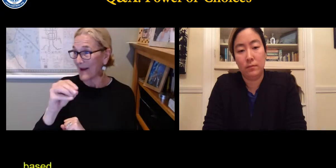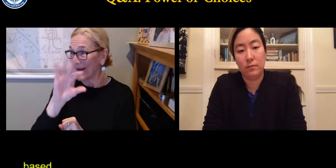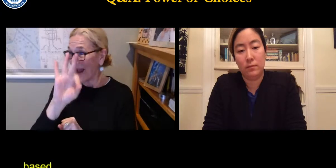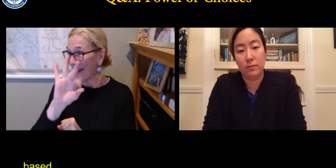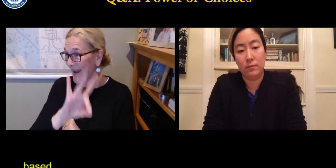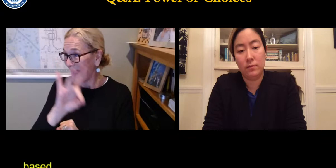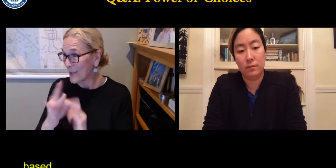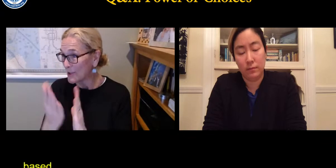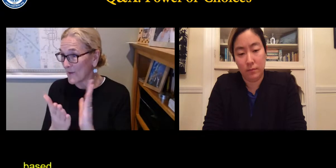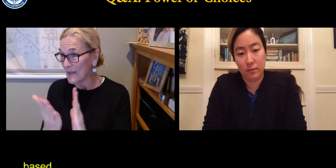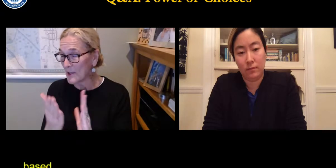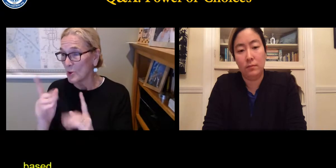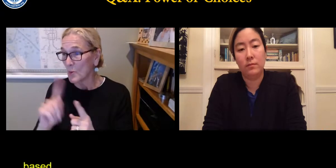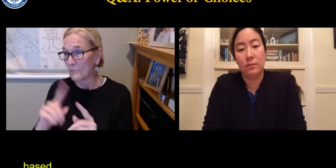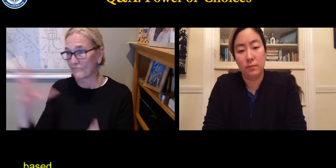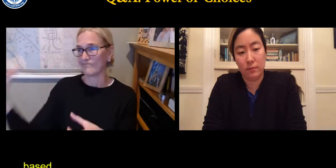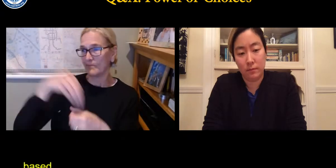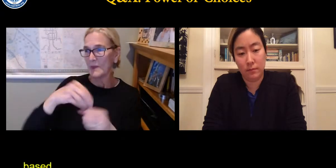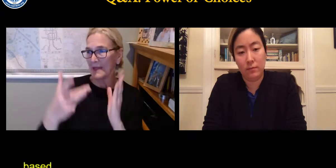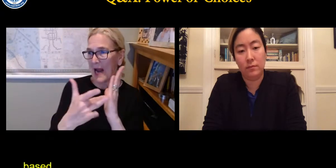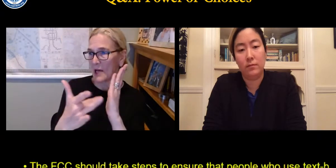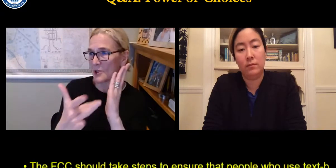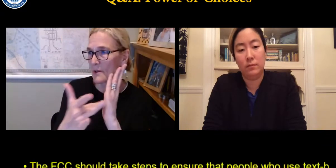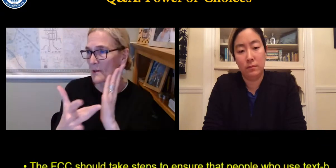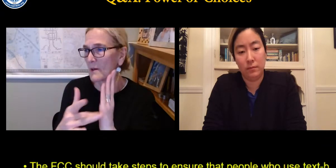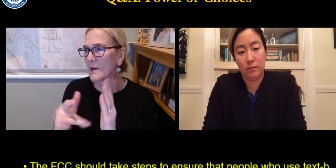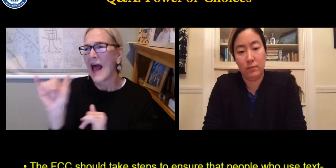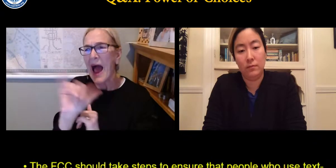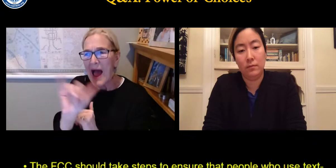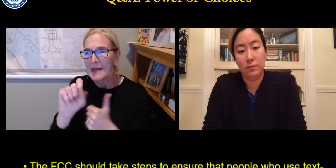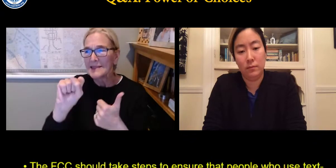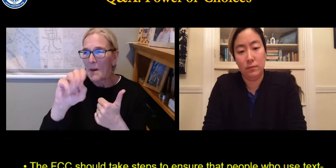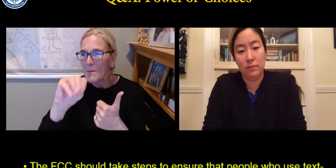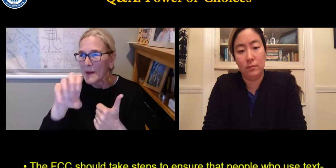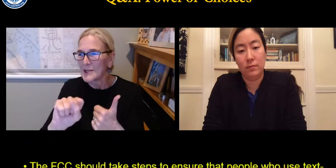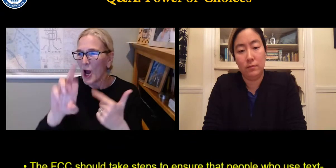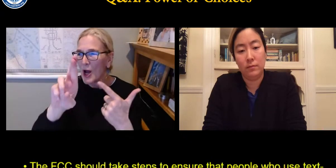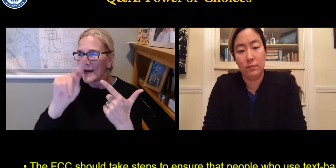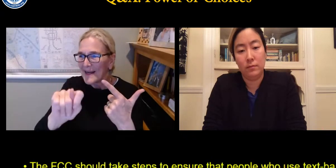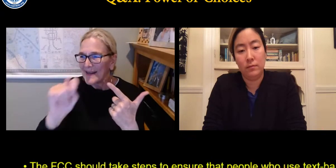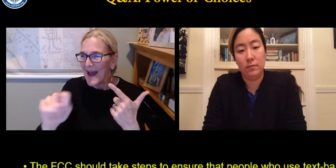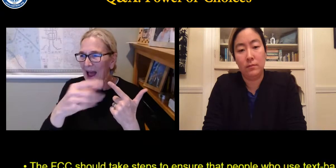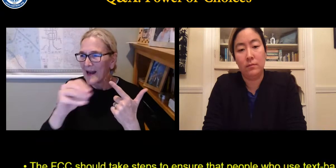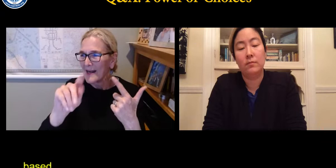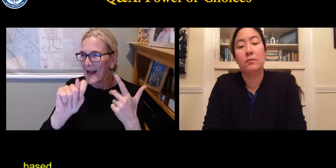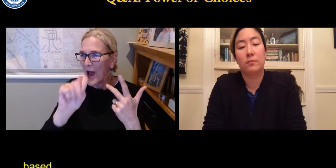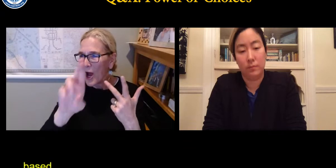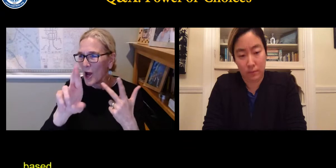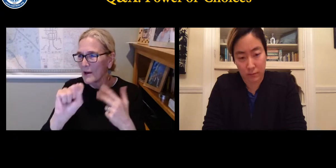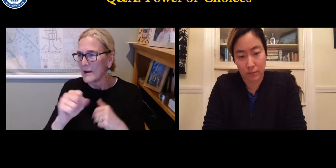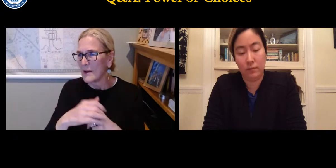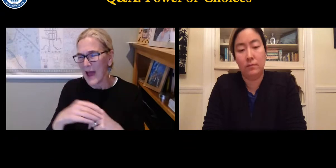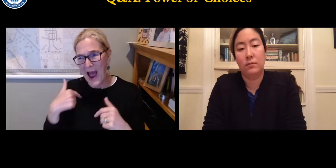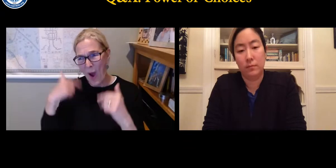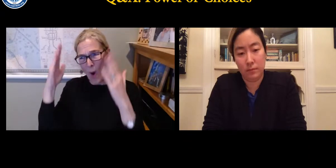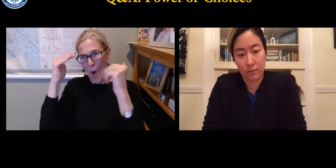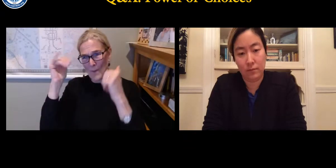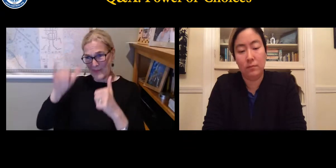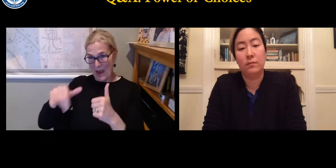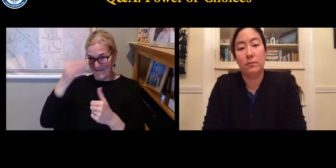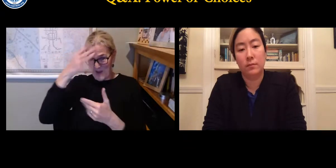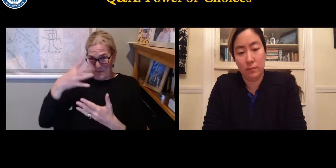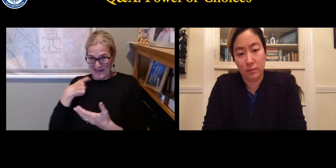we encourage local or regional non-emergency 911 and 988 services to